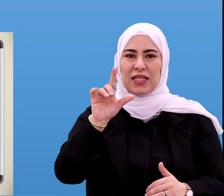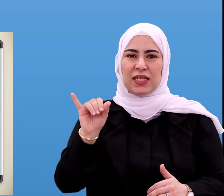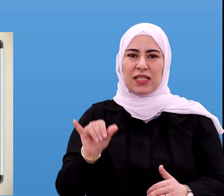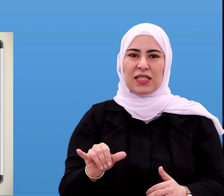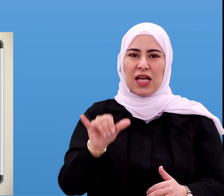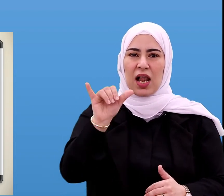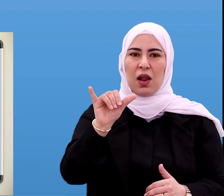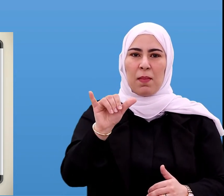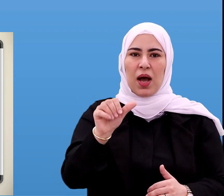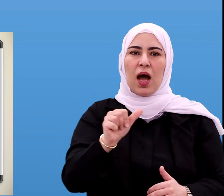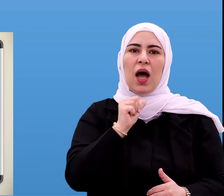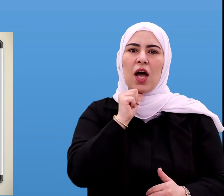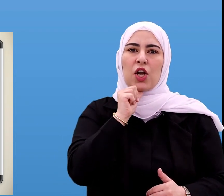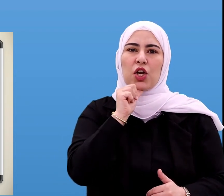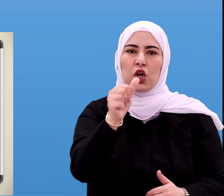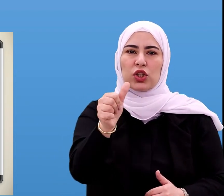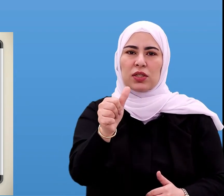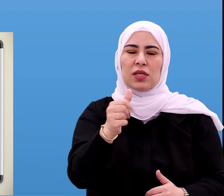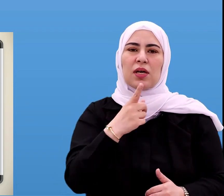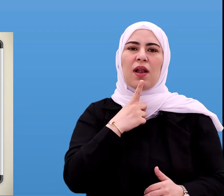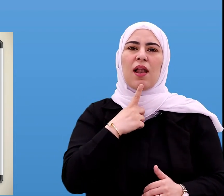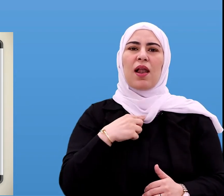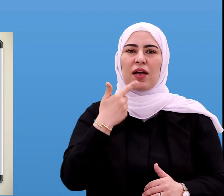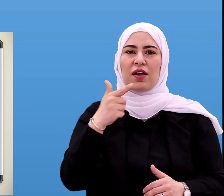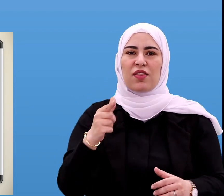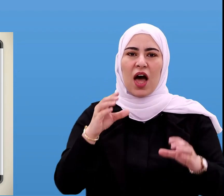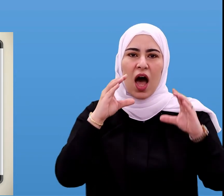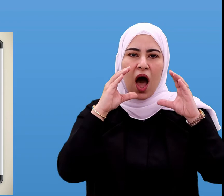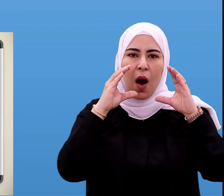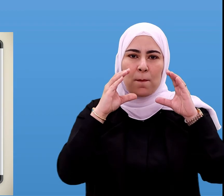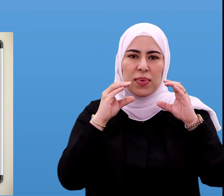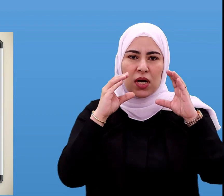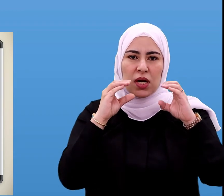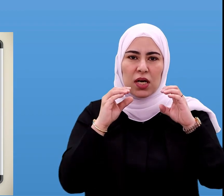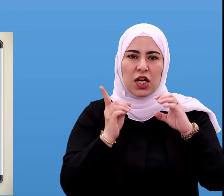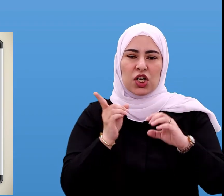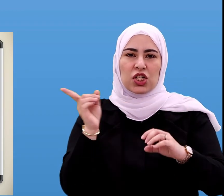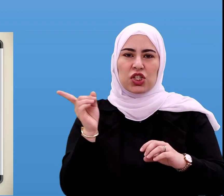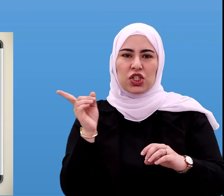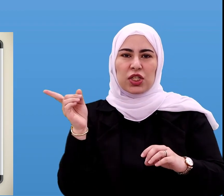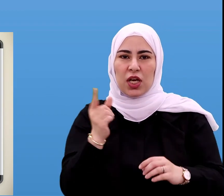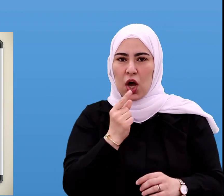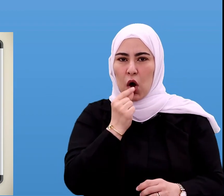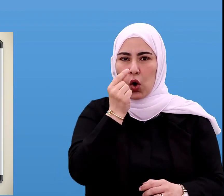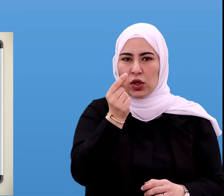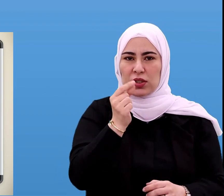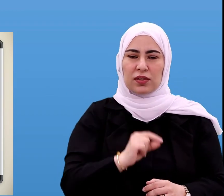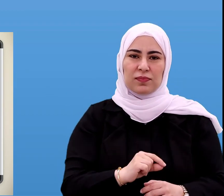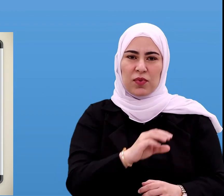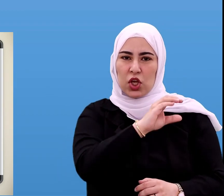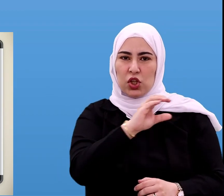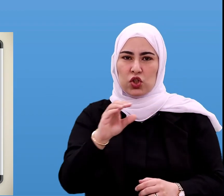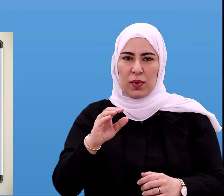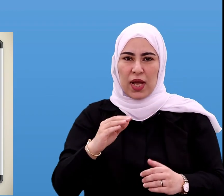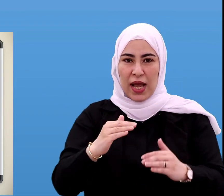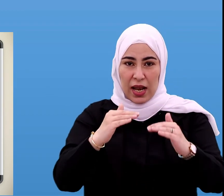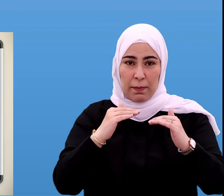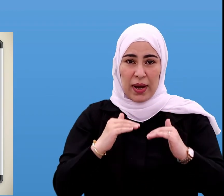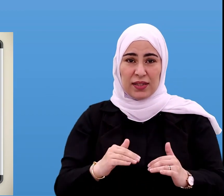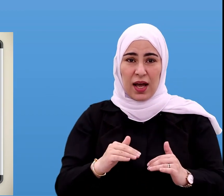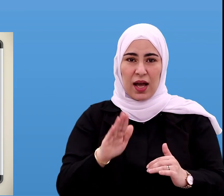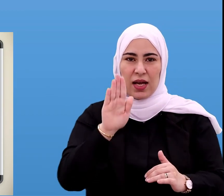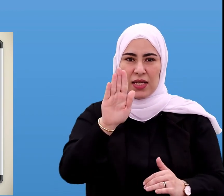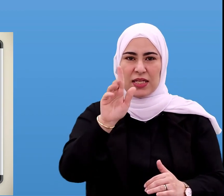not like the burger she ordered, so she sent it back to the restaurant's kitchen. Or can we